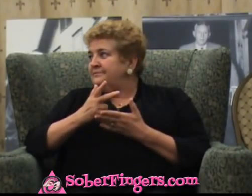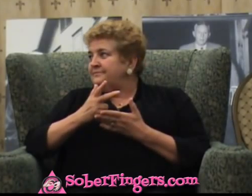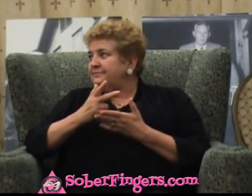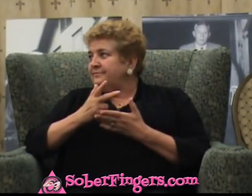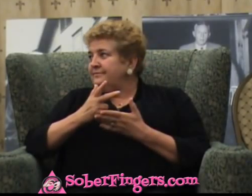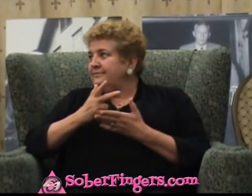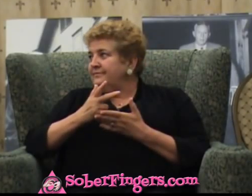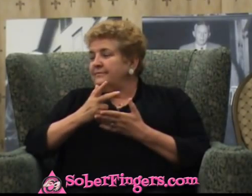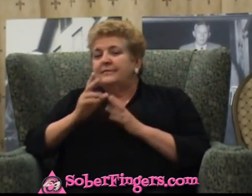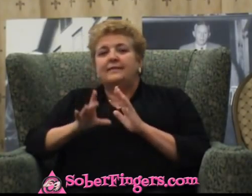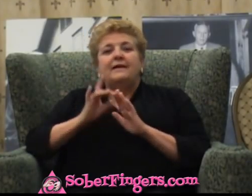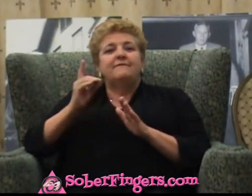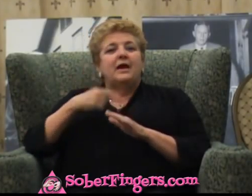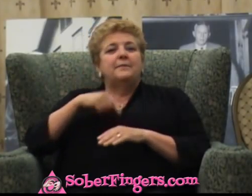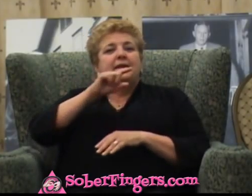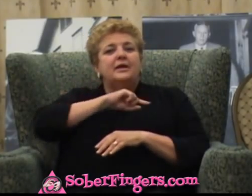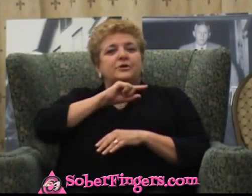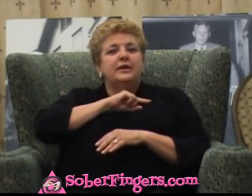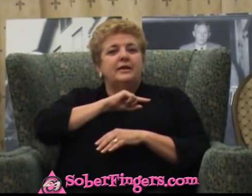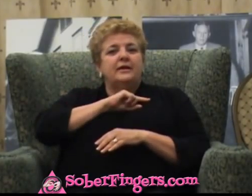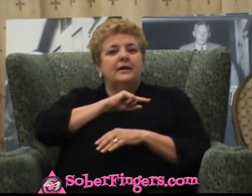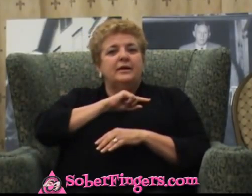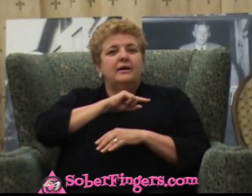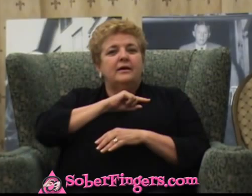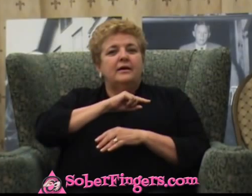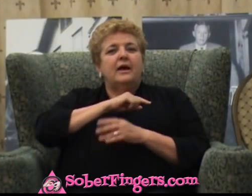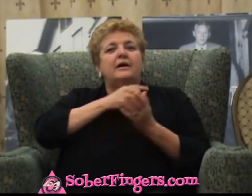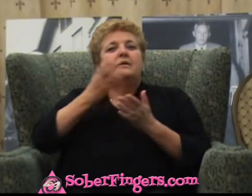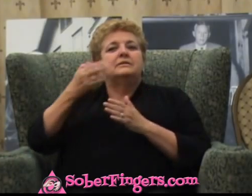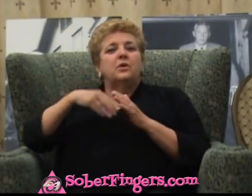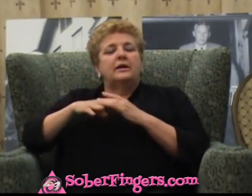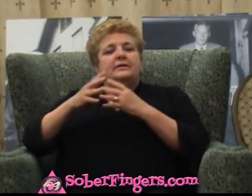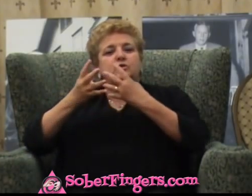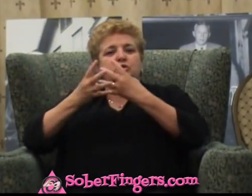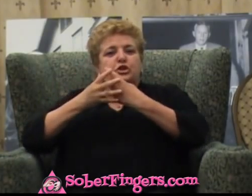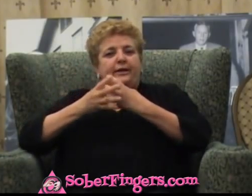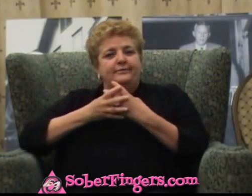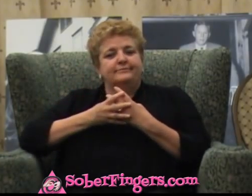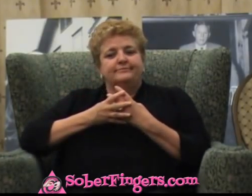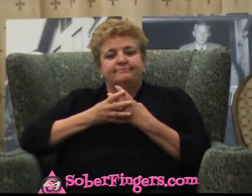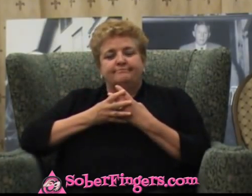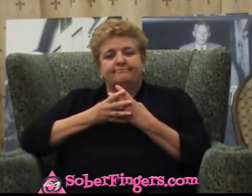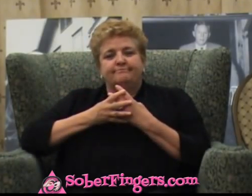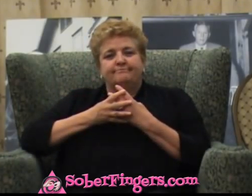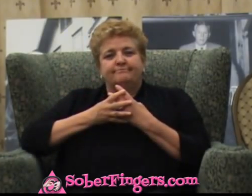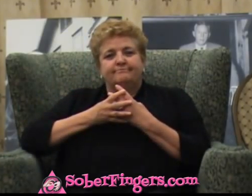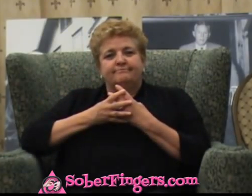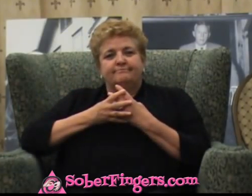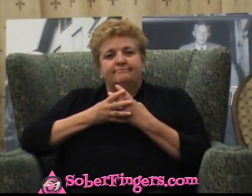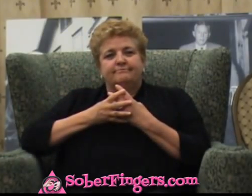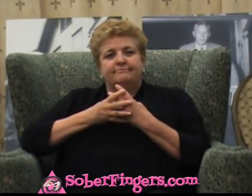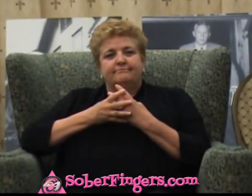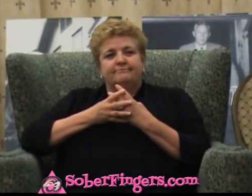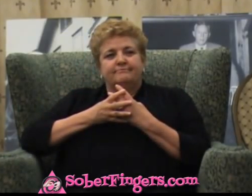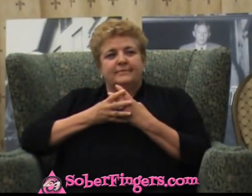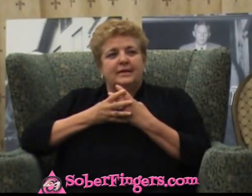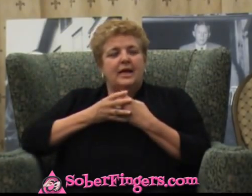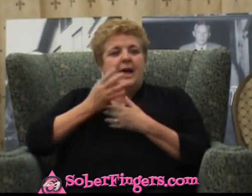guilty, and I was escorted to the county jail. I could get bailed out pending my sentence, and I begged my mother. I called her probably